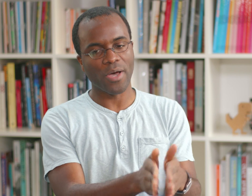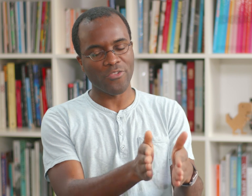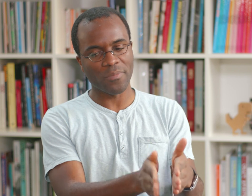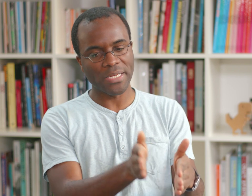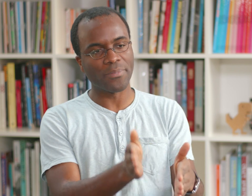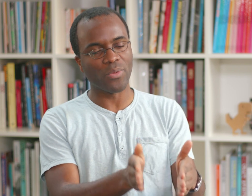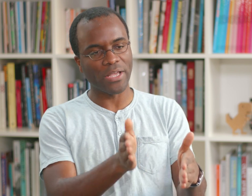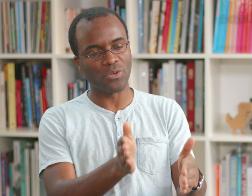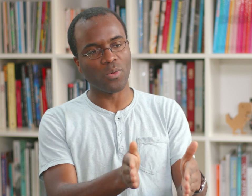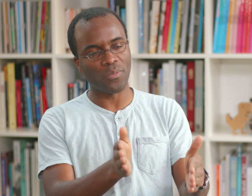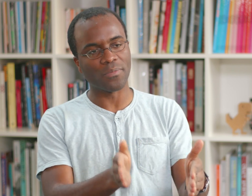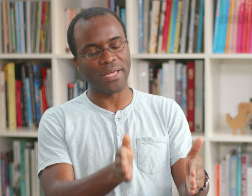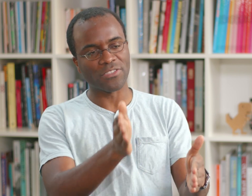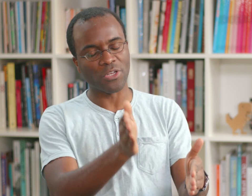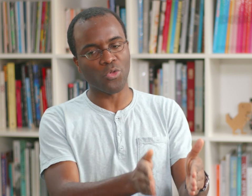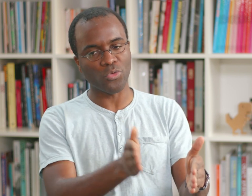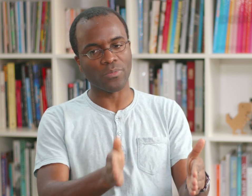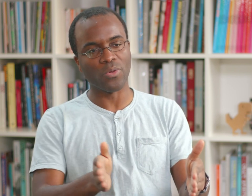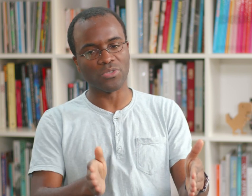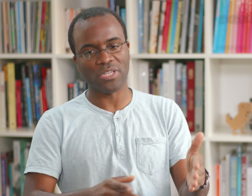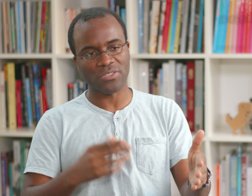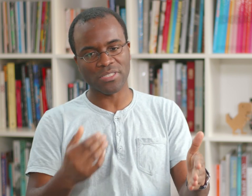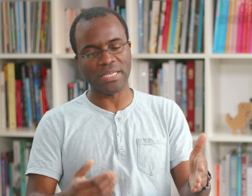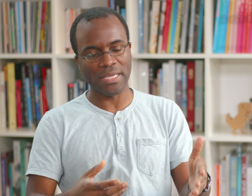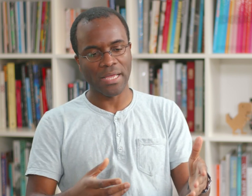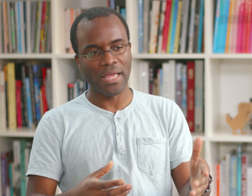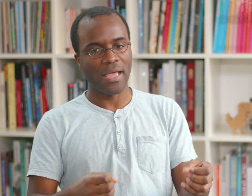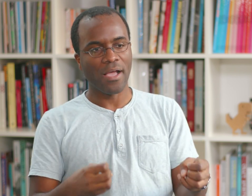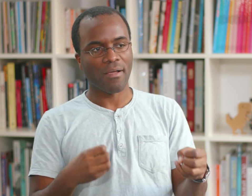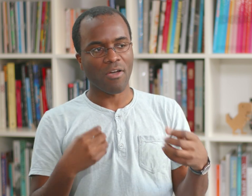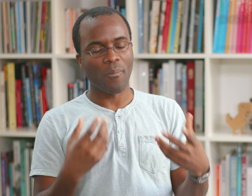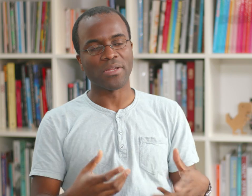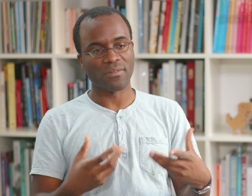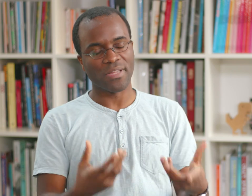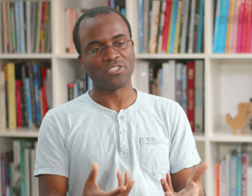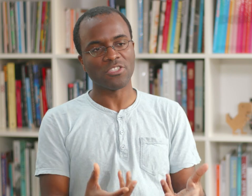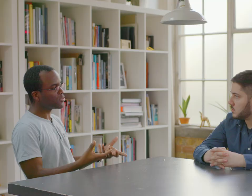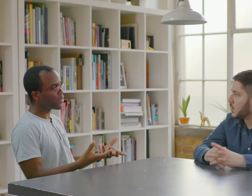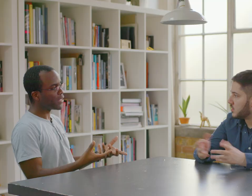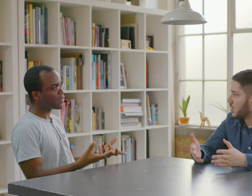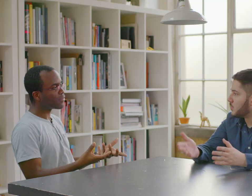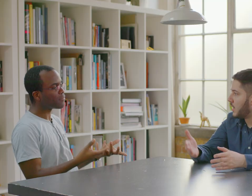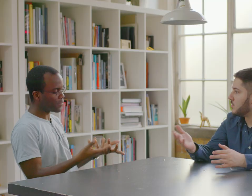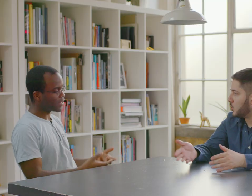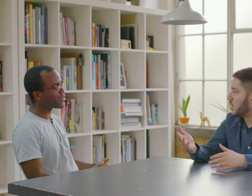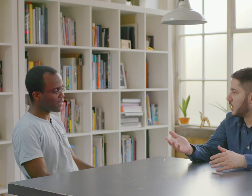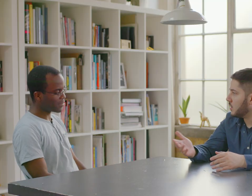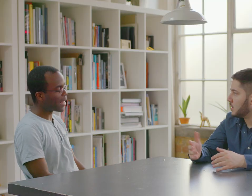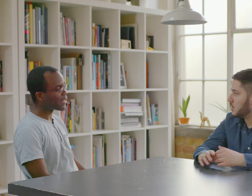hundred pwe's all in one place and you go through them all you start to see common conventions design patterns ui exactly